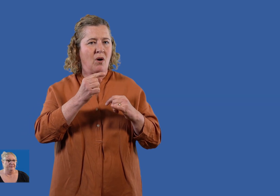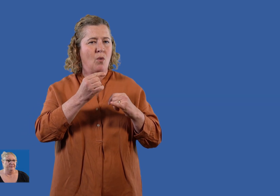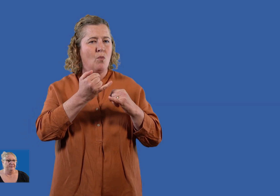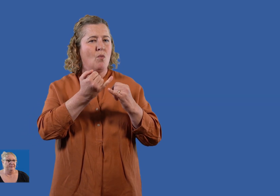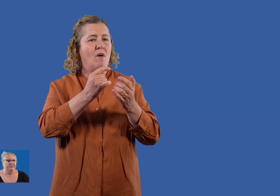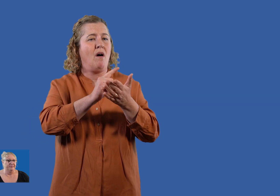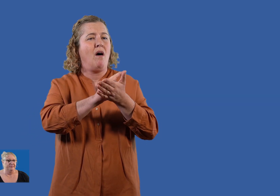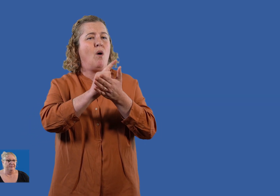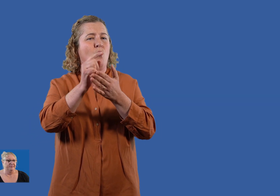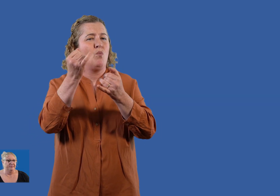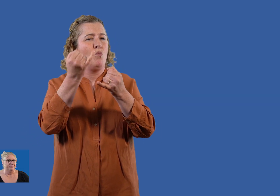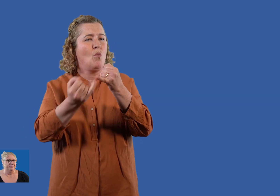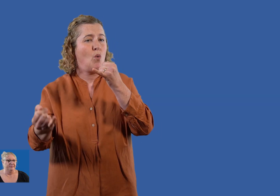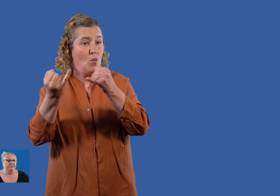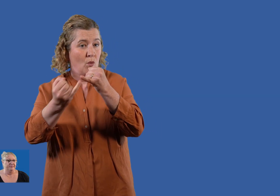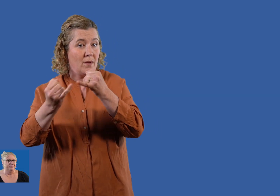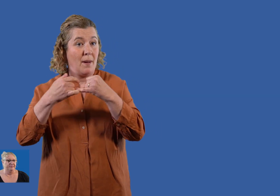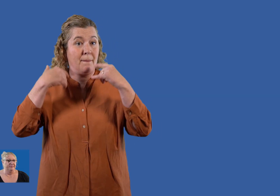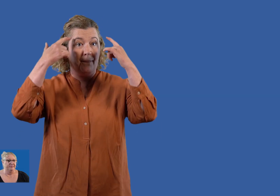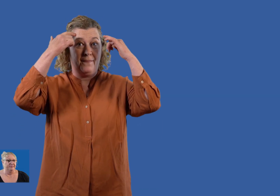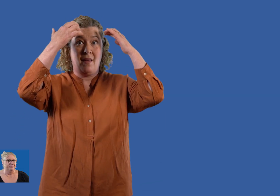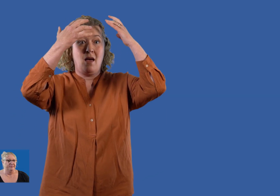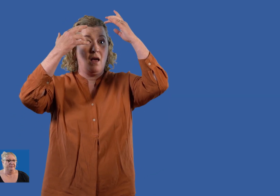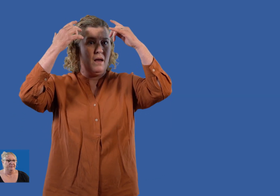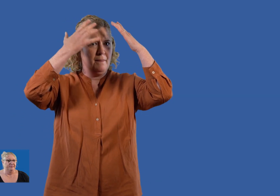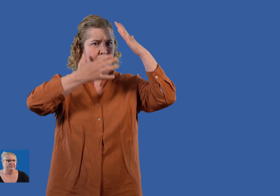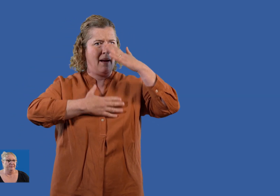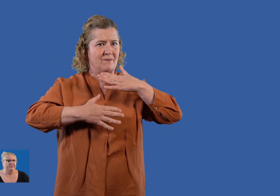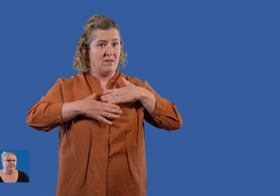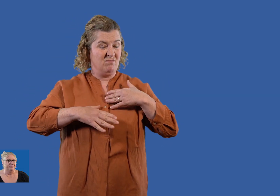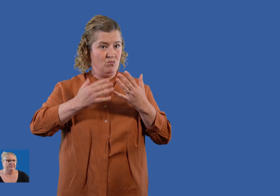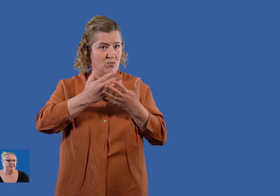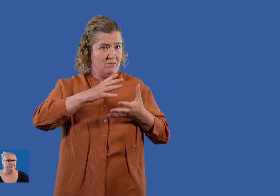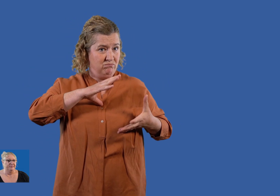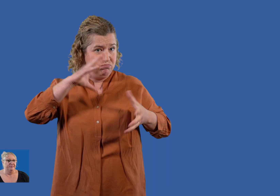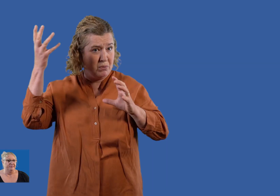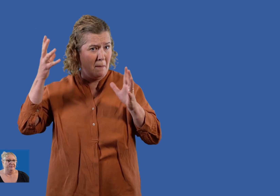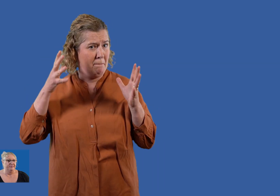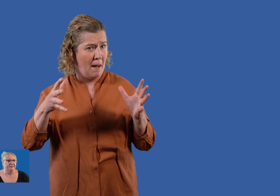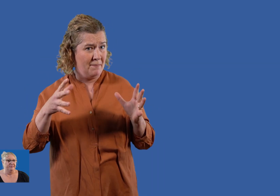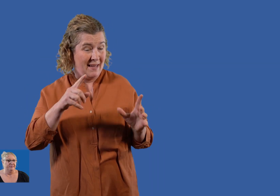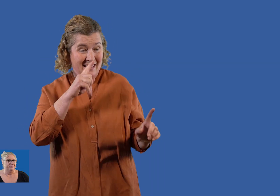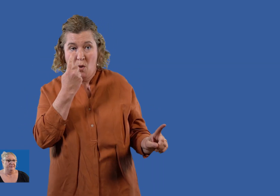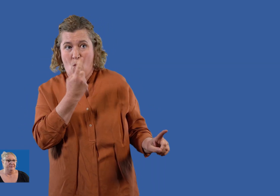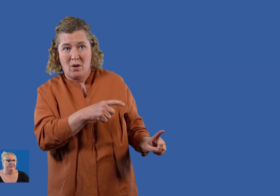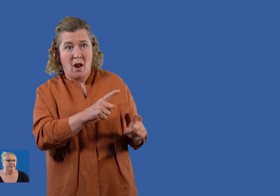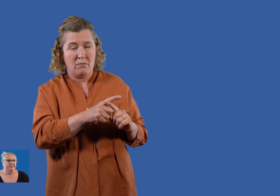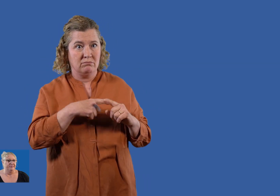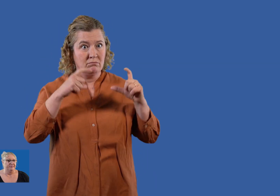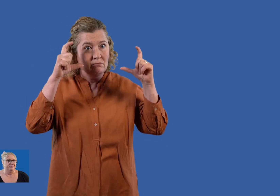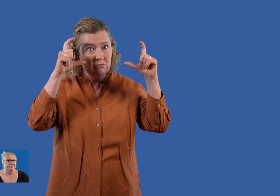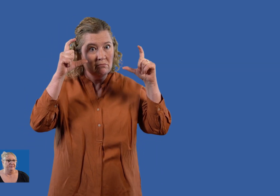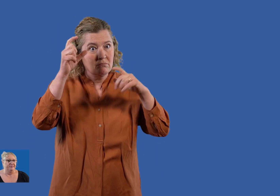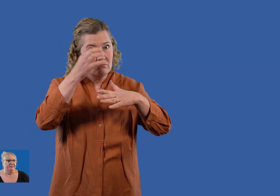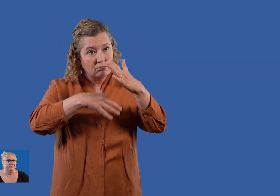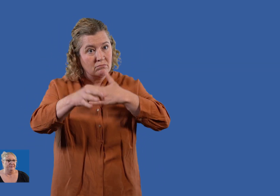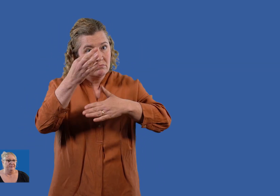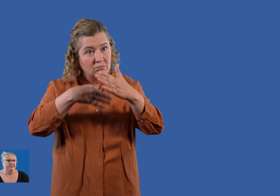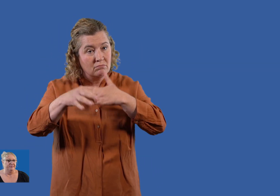thought and behaviour are disruptive and bizarre, and they can't be ignored. And these include episodes of staying up all night,